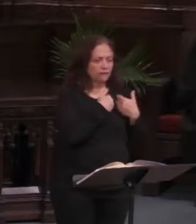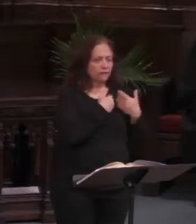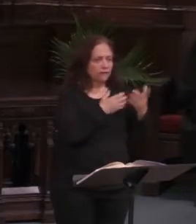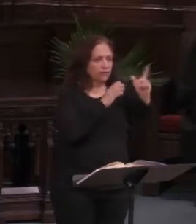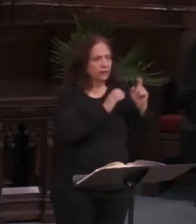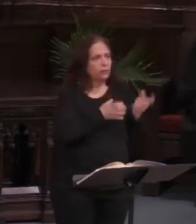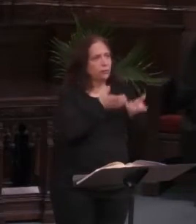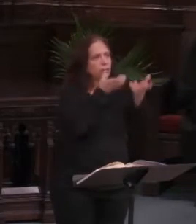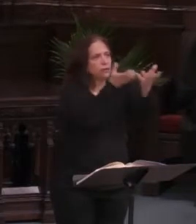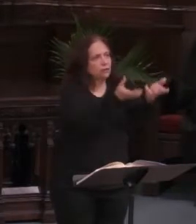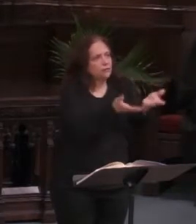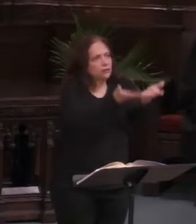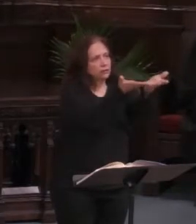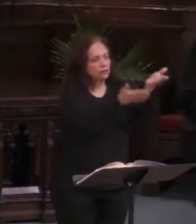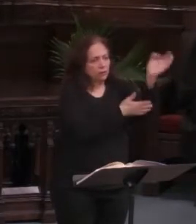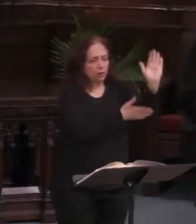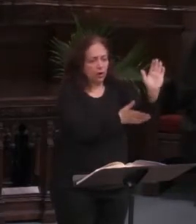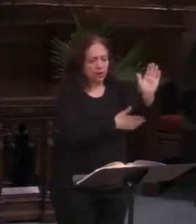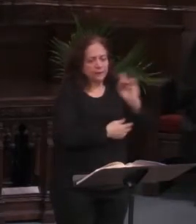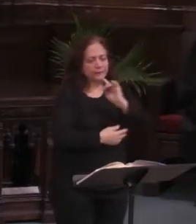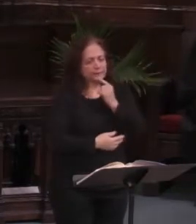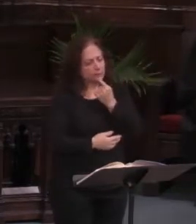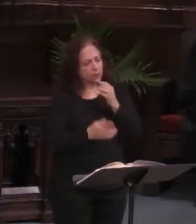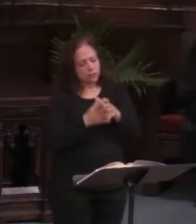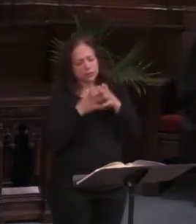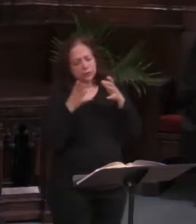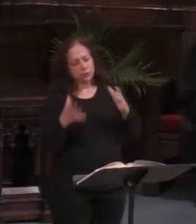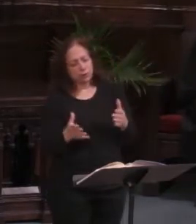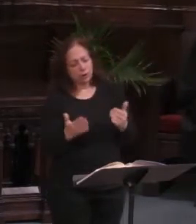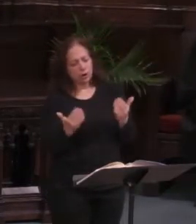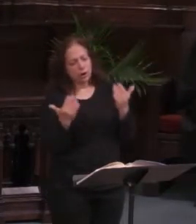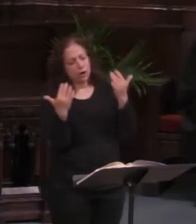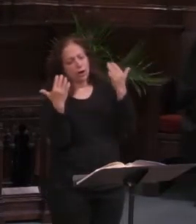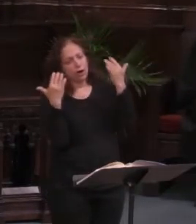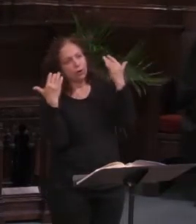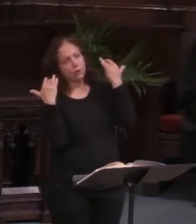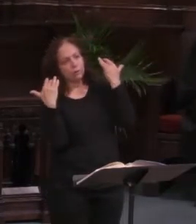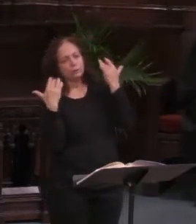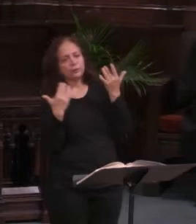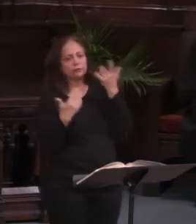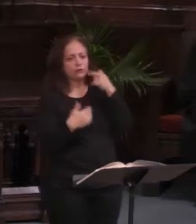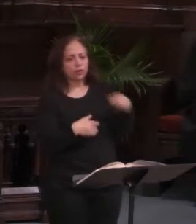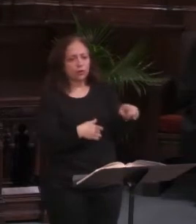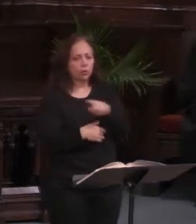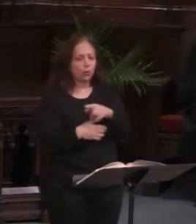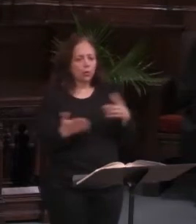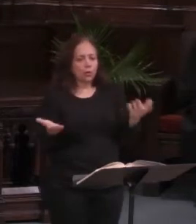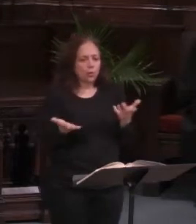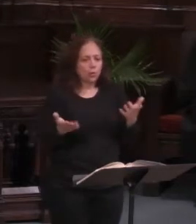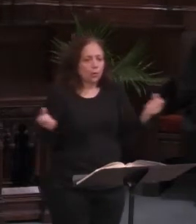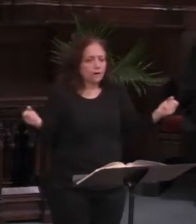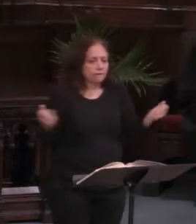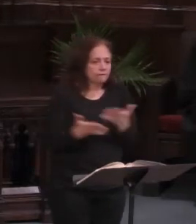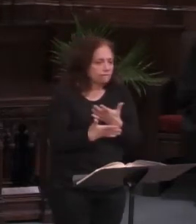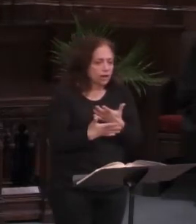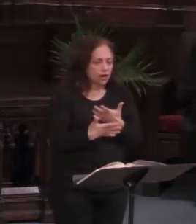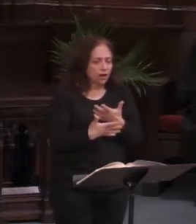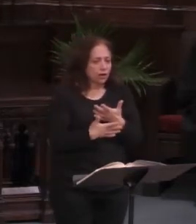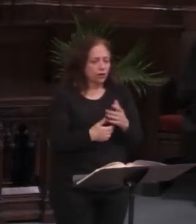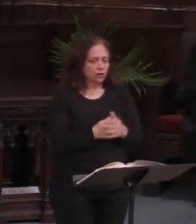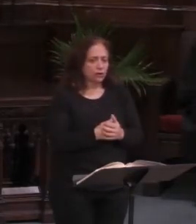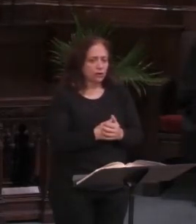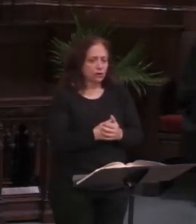God? What disappointment weighs so very heavy for you? What fear is etched upon